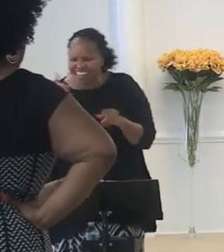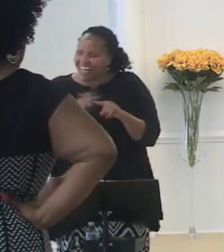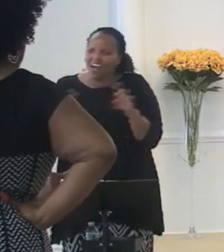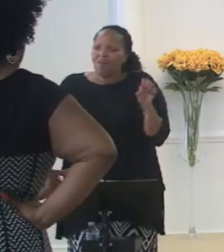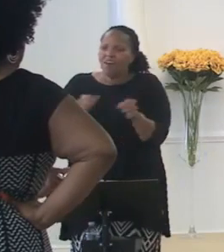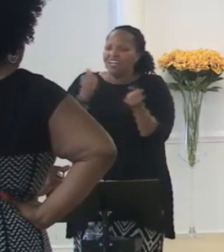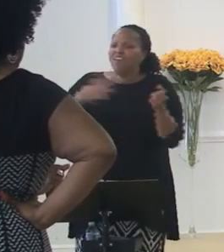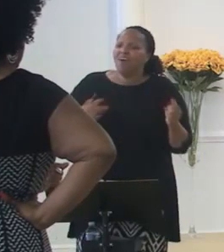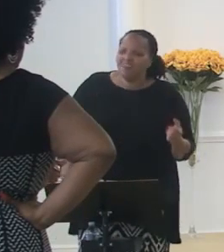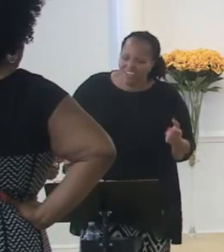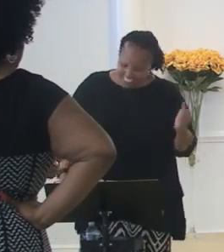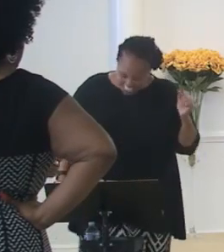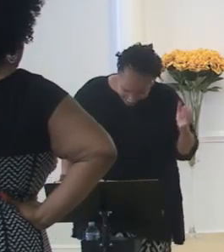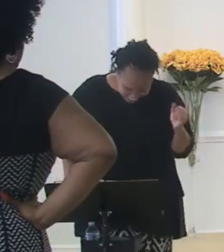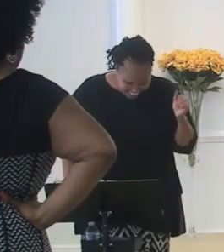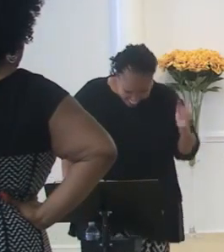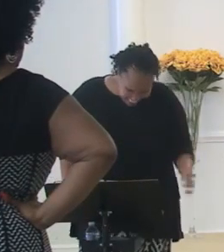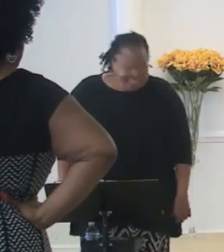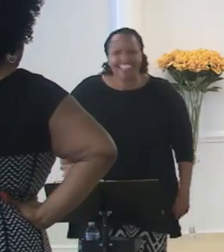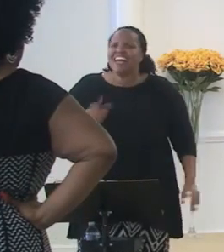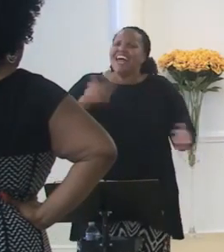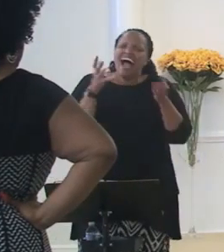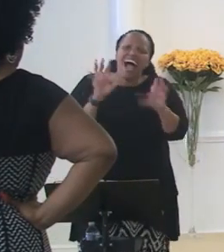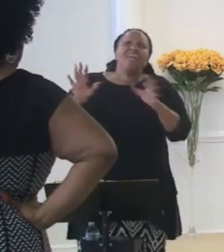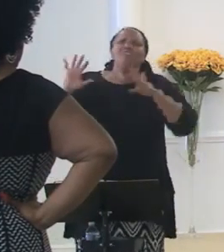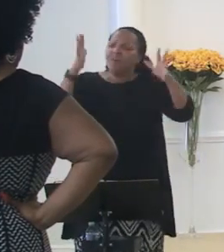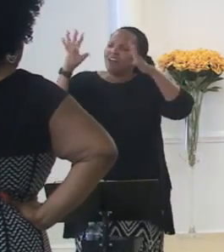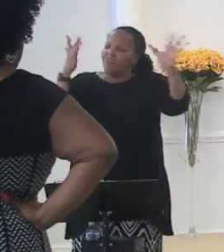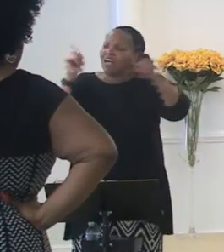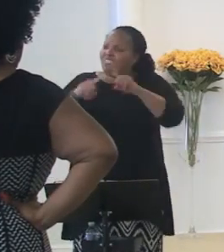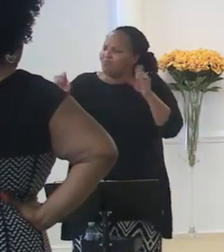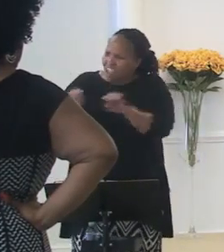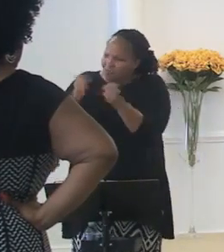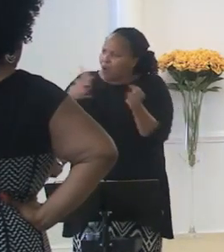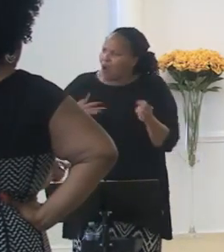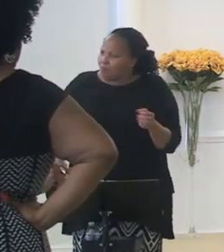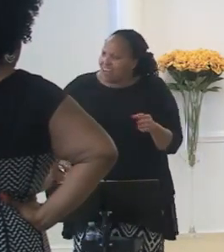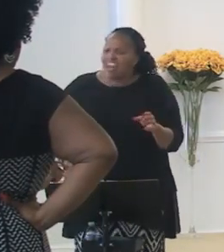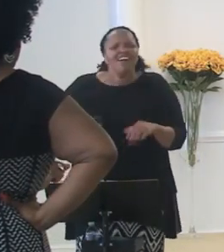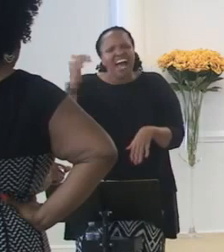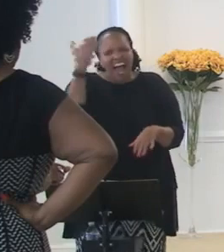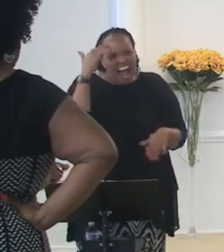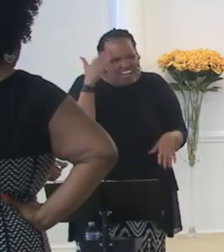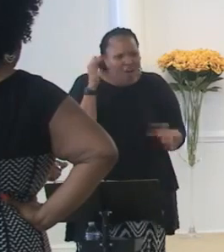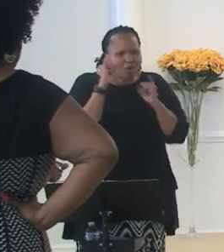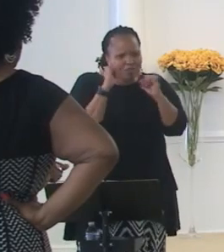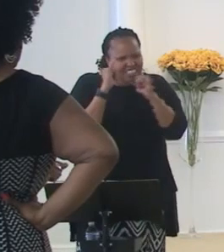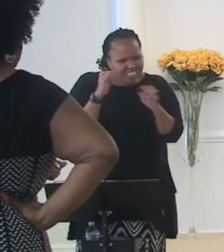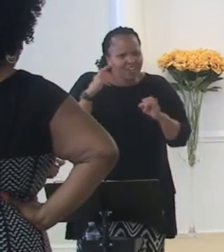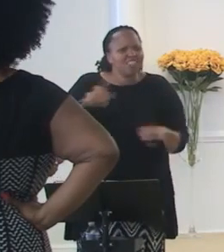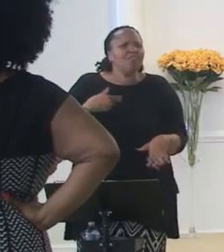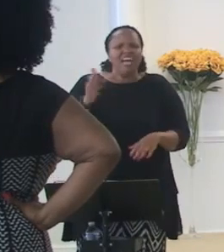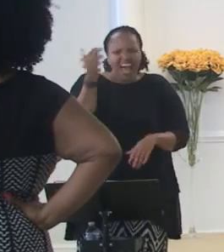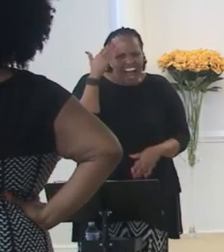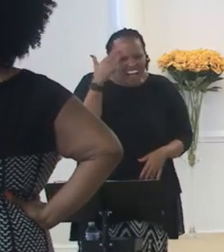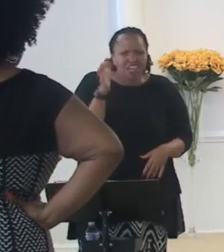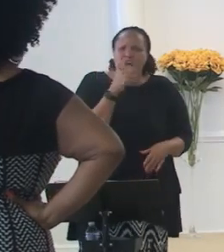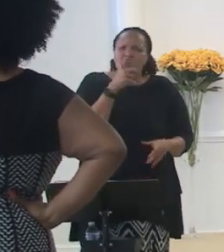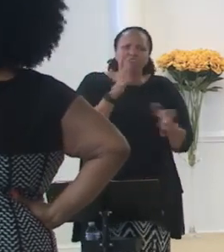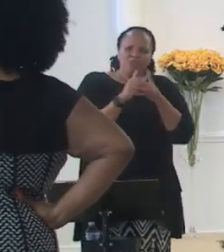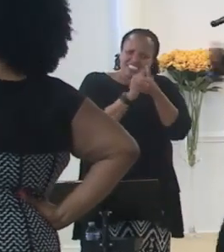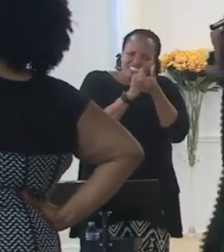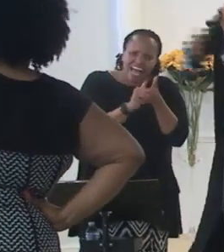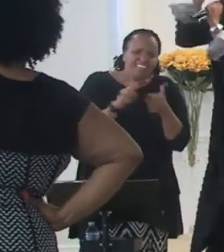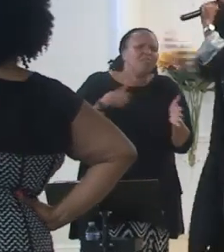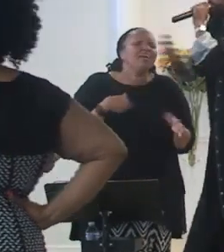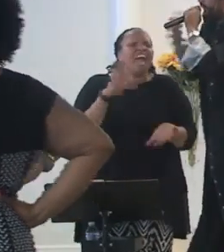leg. I didn't want to praise, but he broke my leg. So I know who's instructing me. So I know who's guiding me.